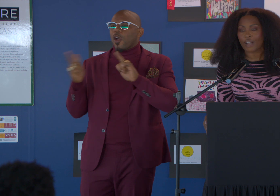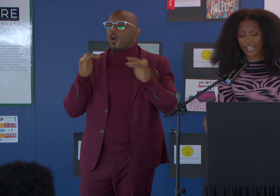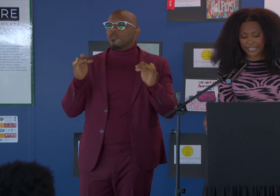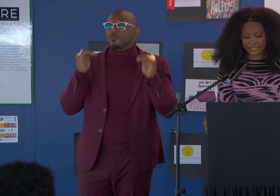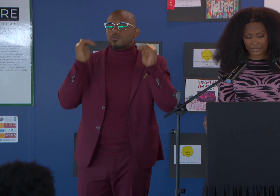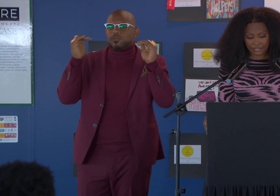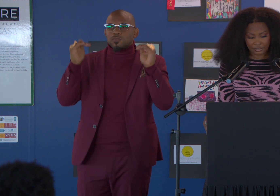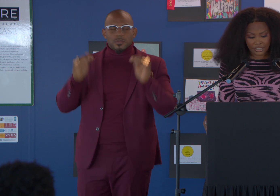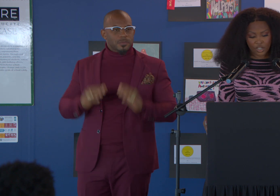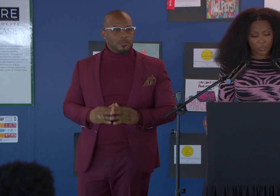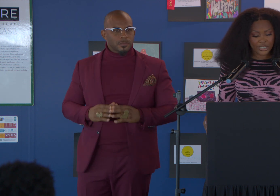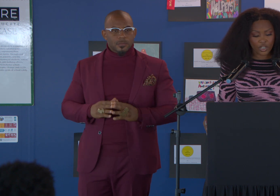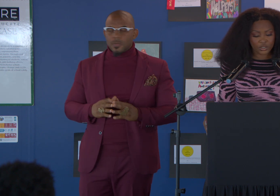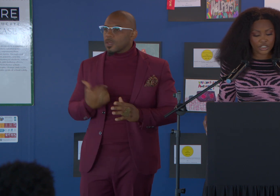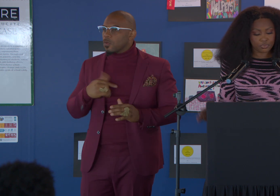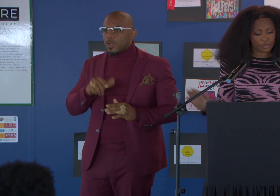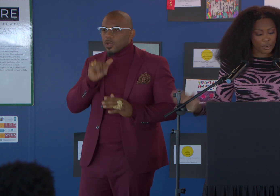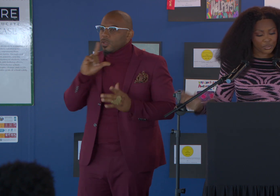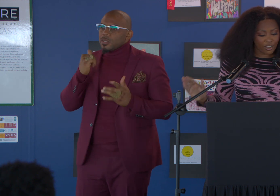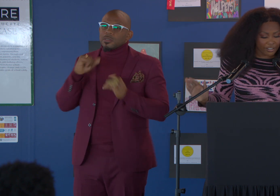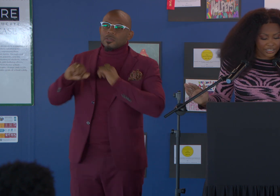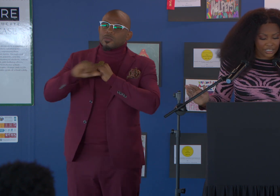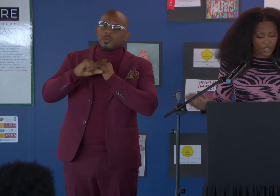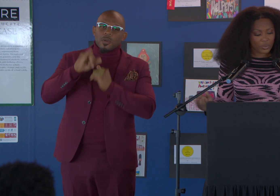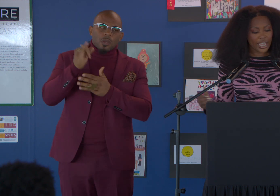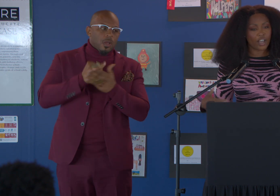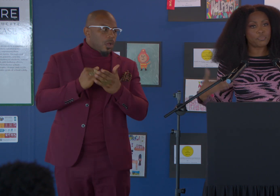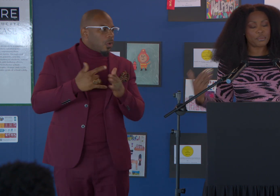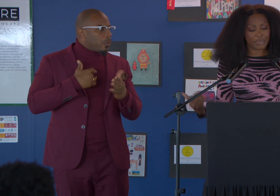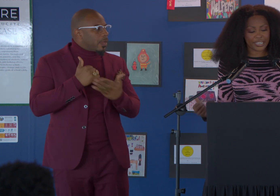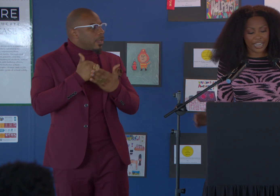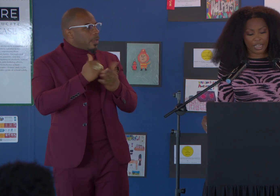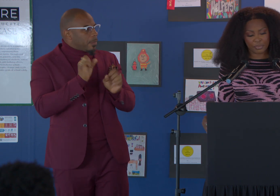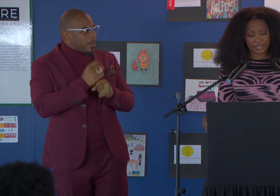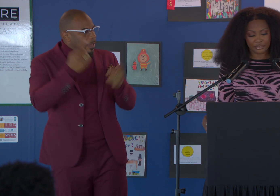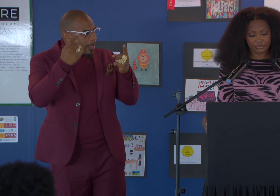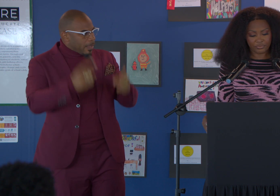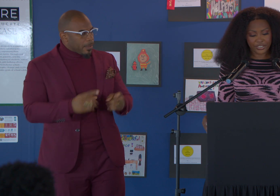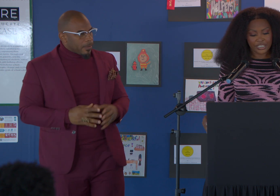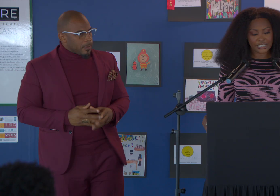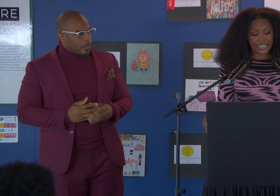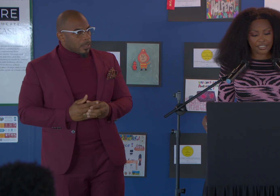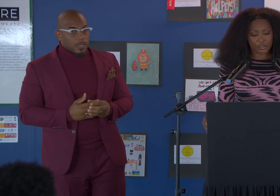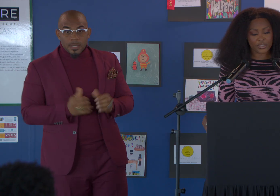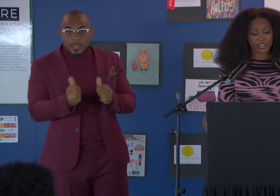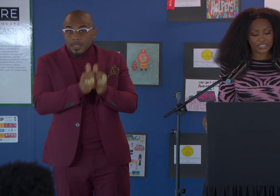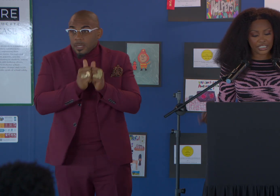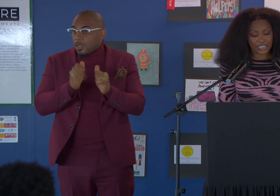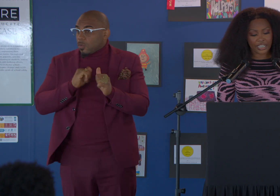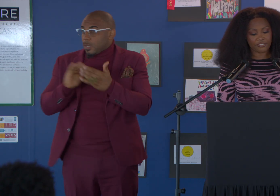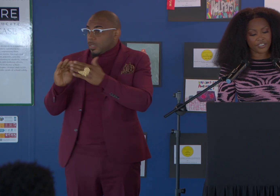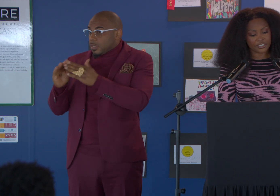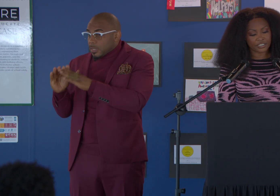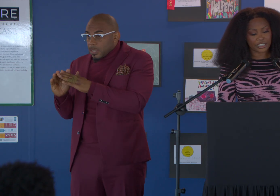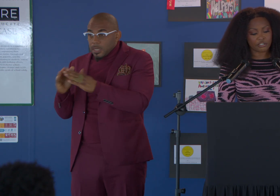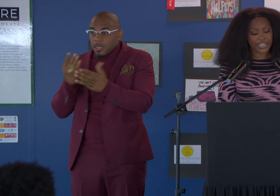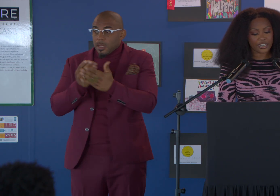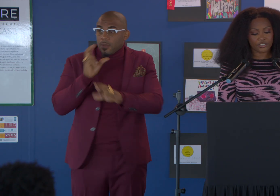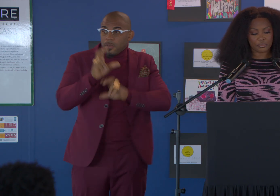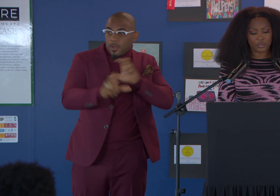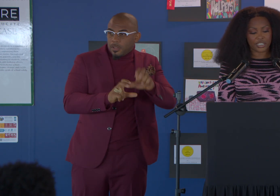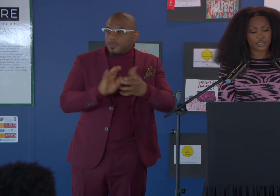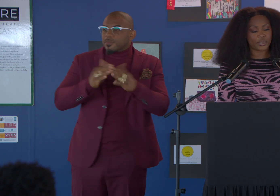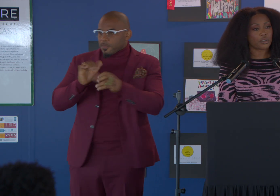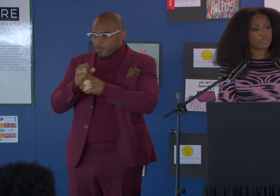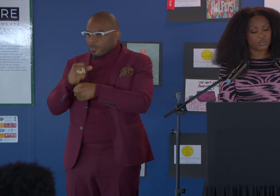all rise. We don't just promote art, we help make it happen. Together with our city and funders and